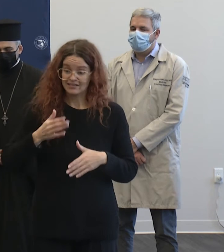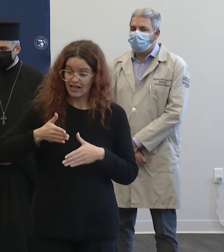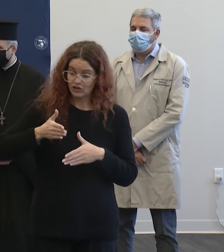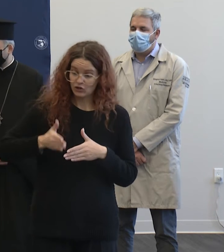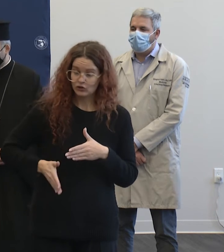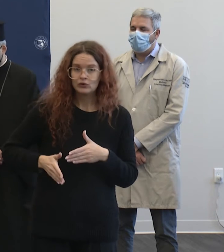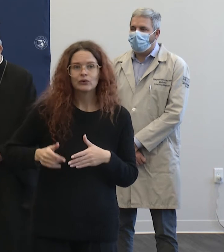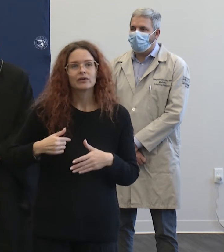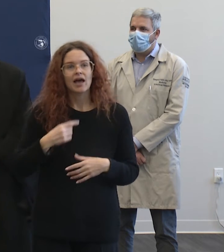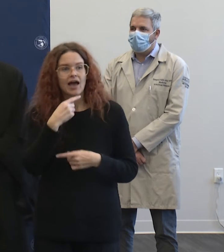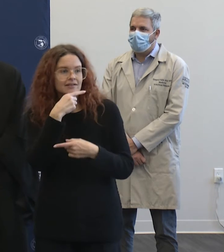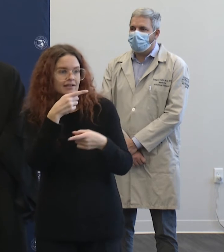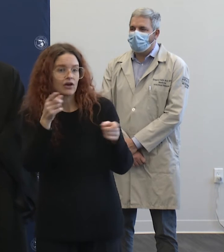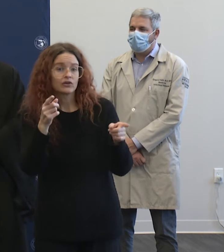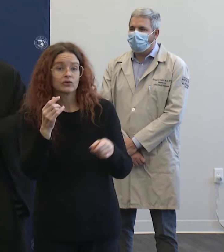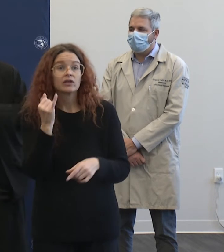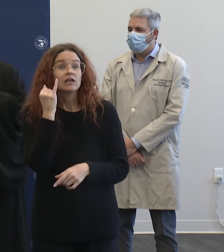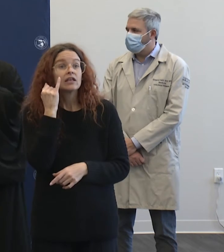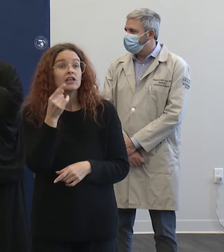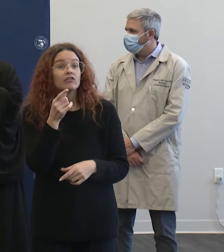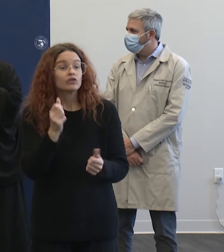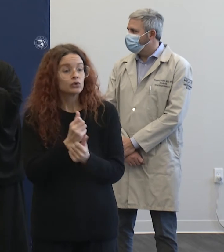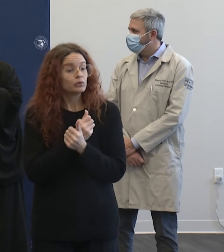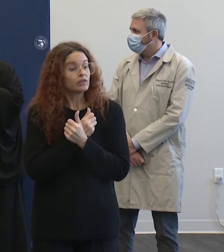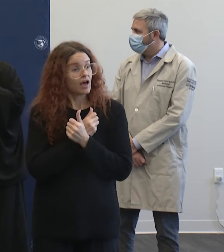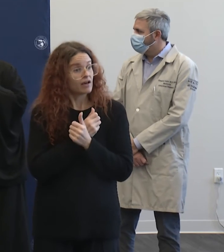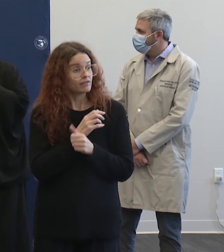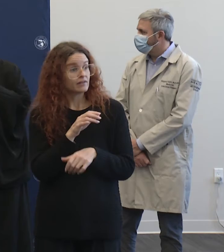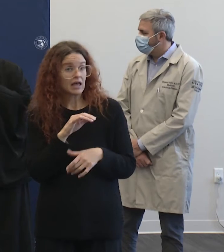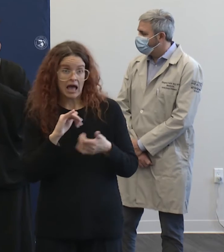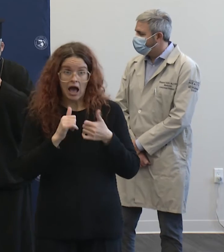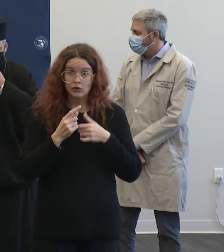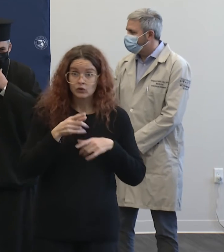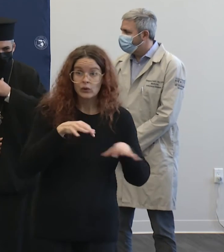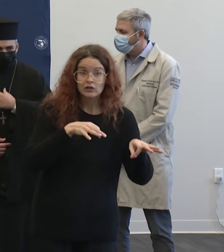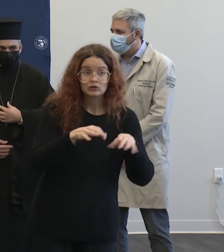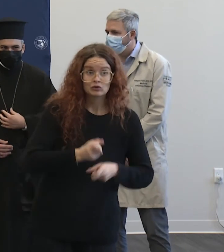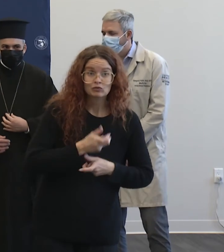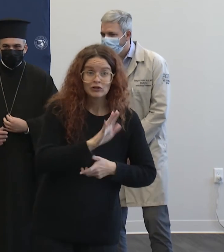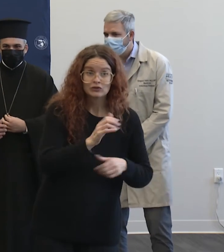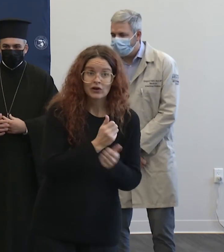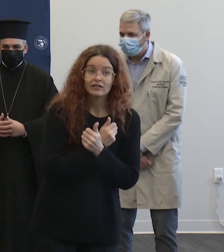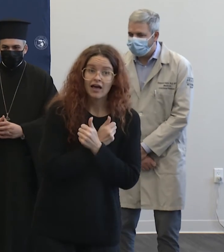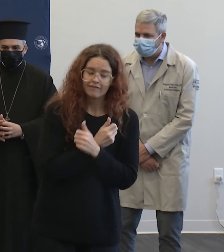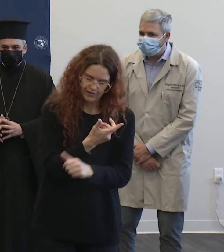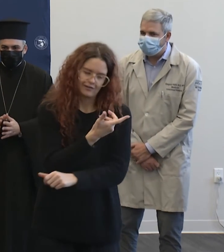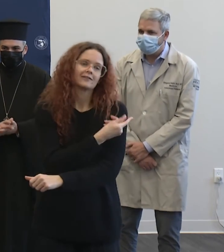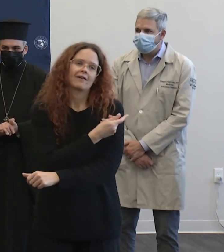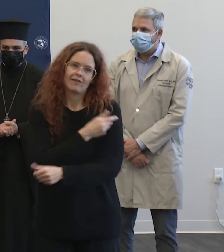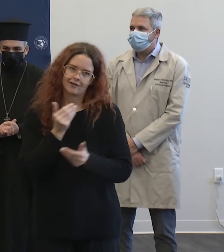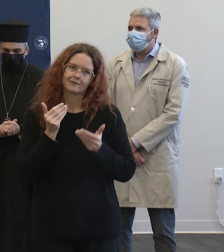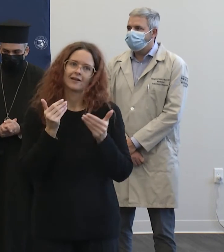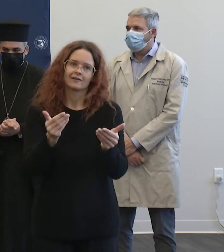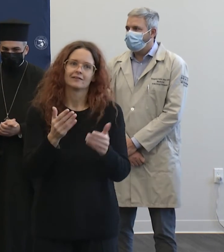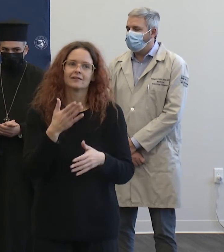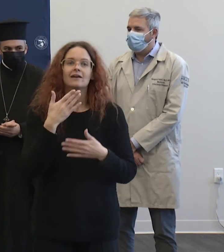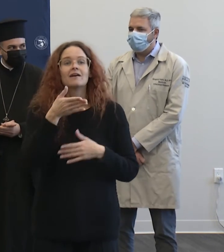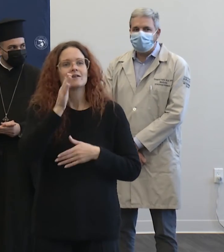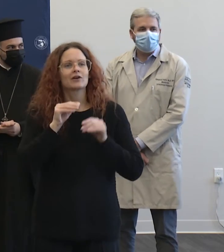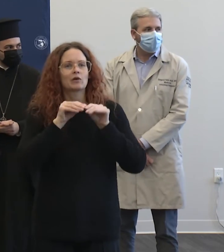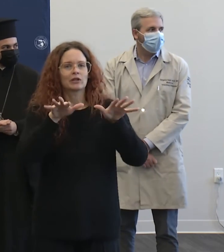I say to you that if you love as you say you do, get vaccinated. God bless you.